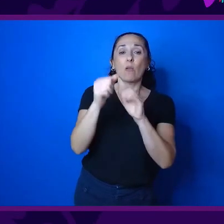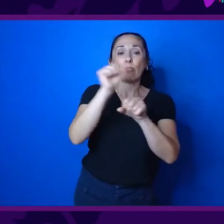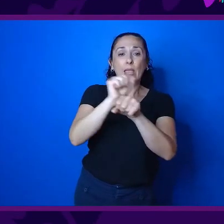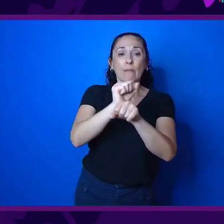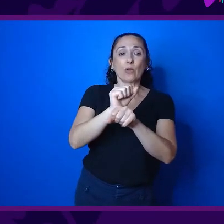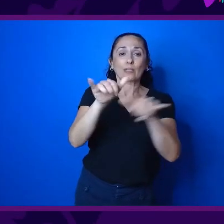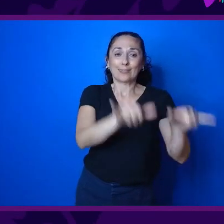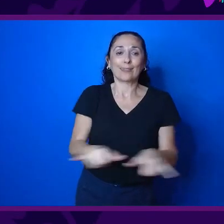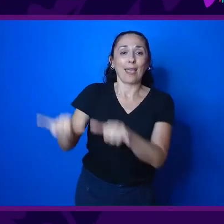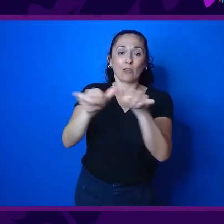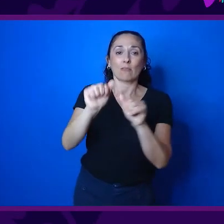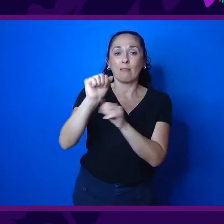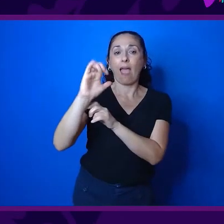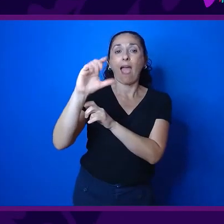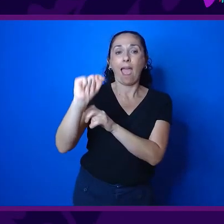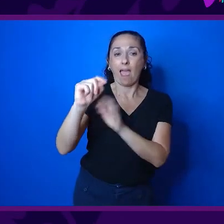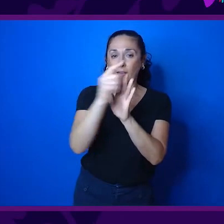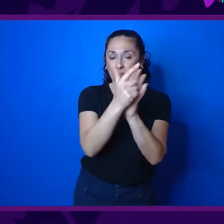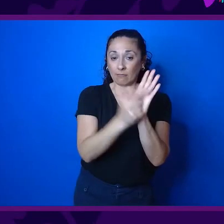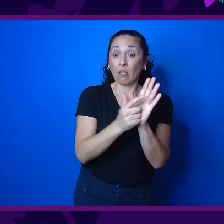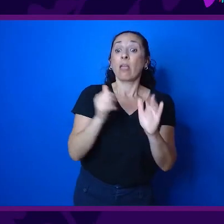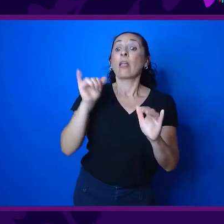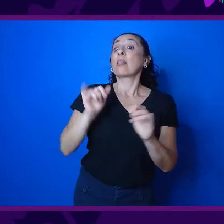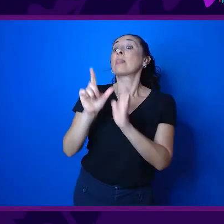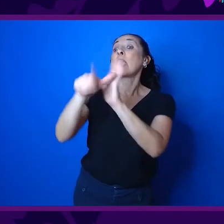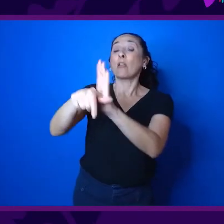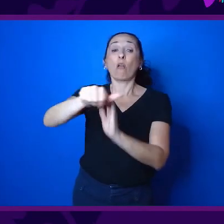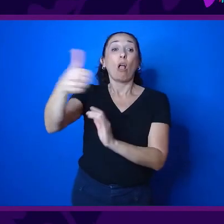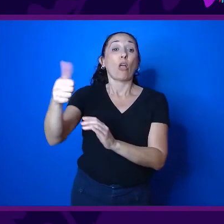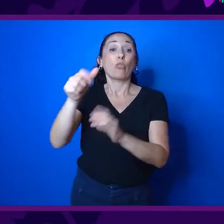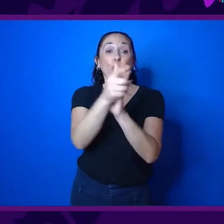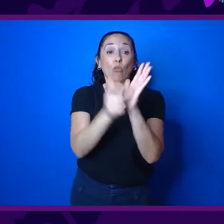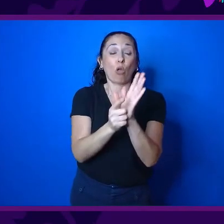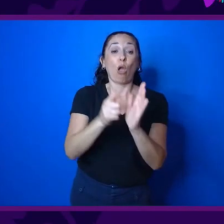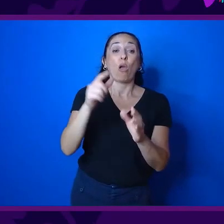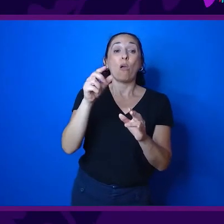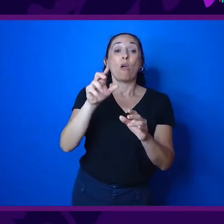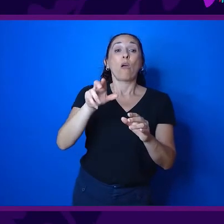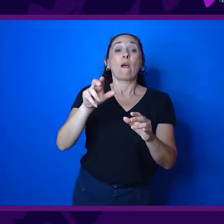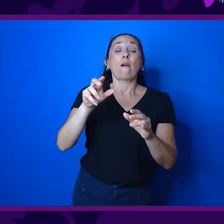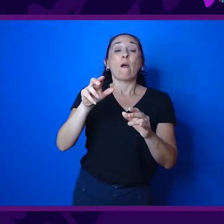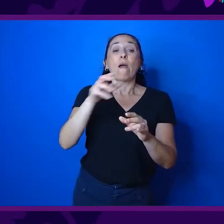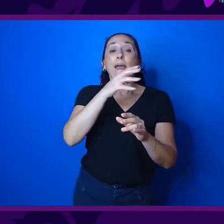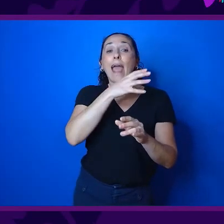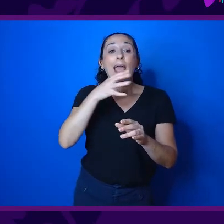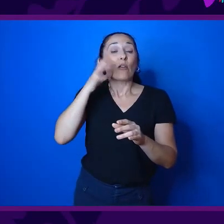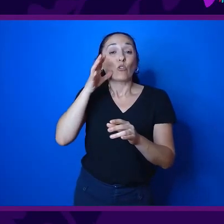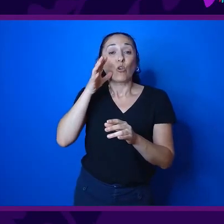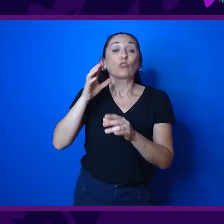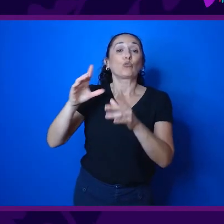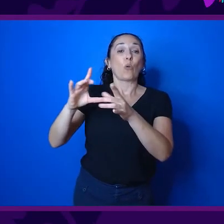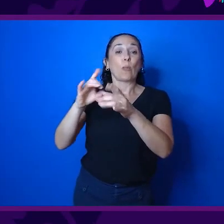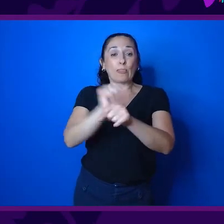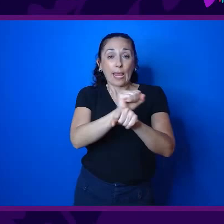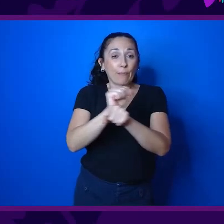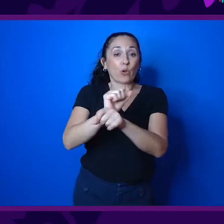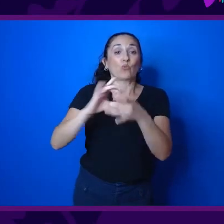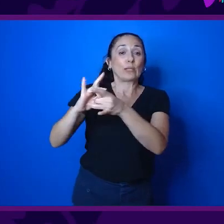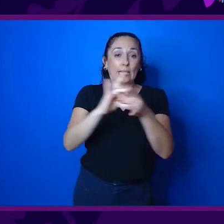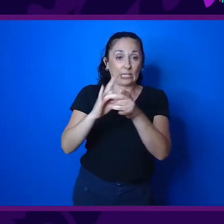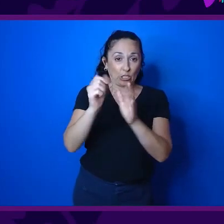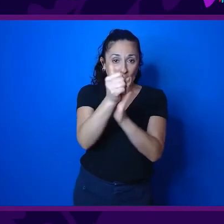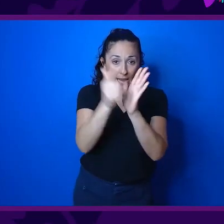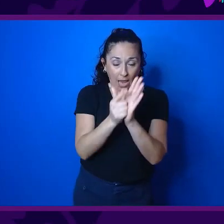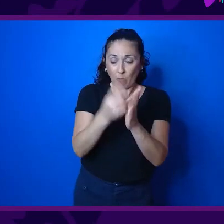called the National Labor Relations Act, which was passed in 1935. So these two acts that were passed became law, and they